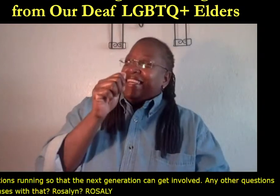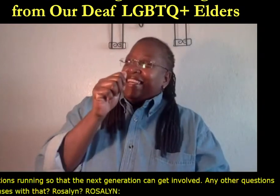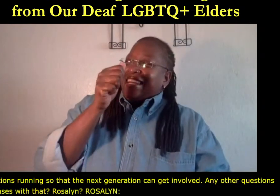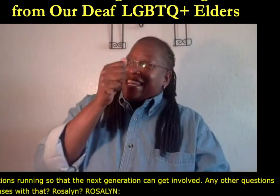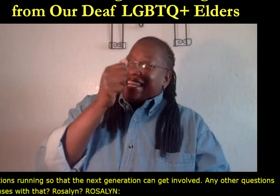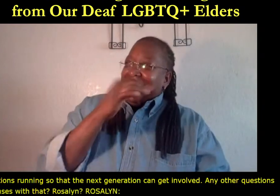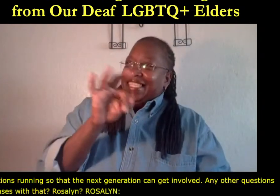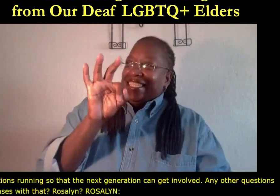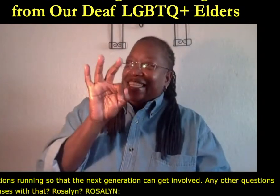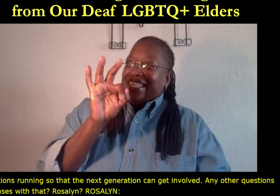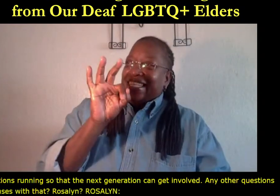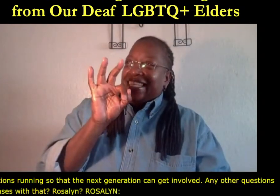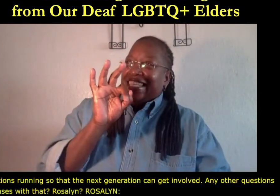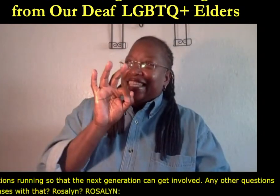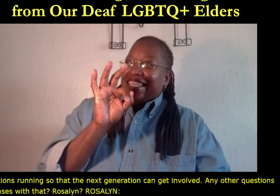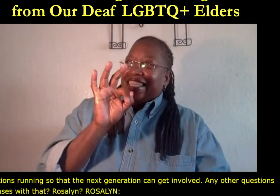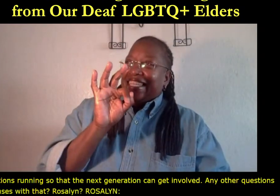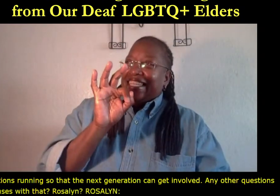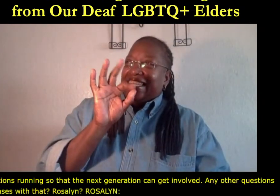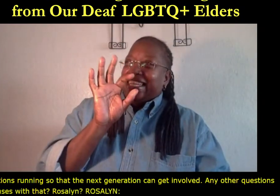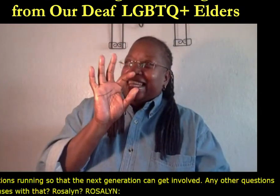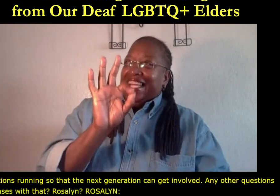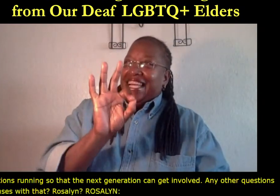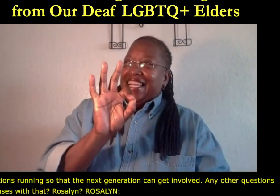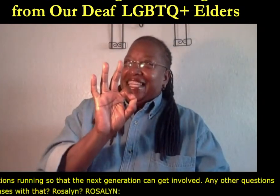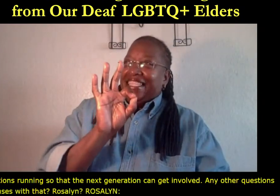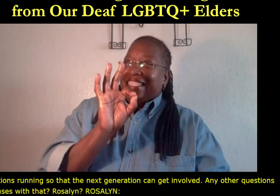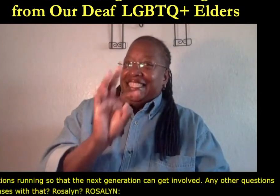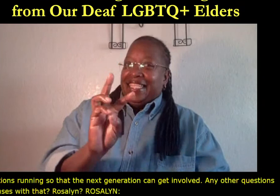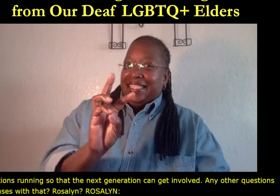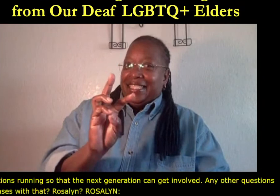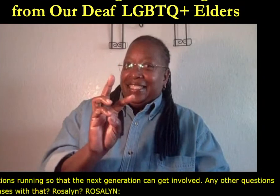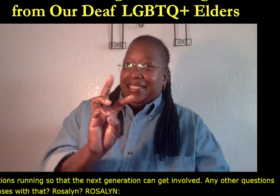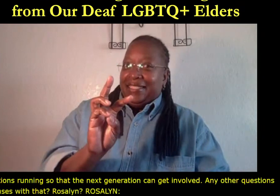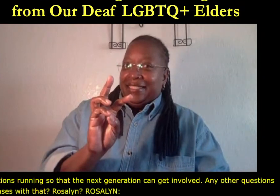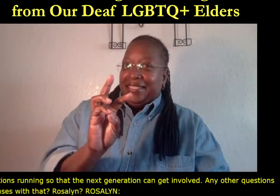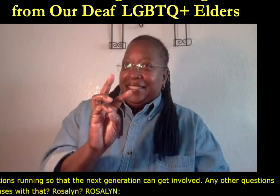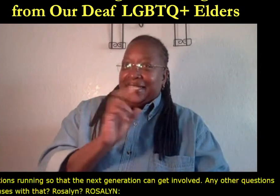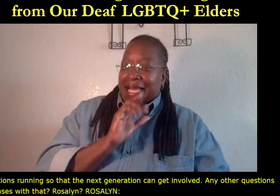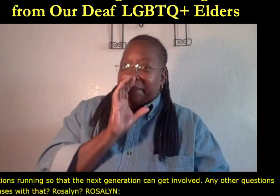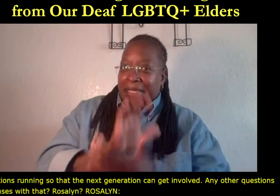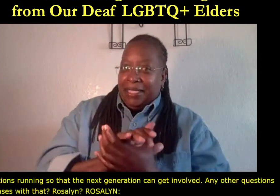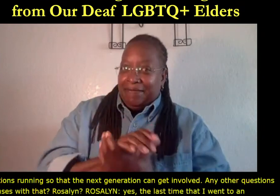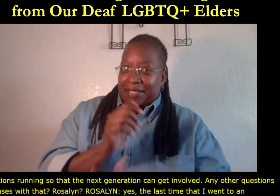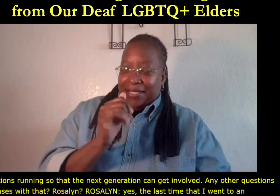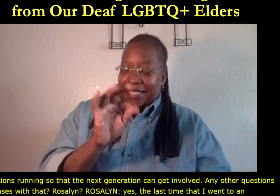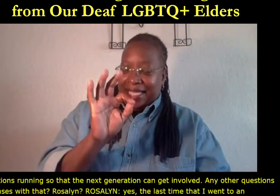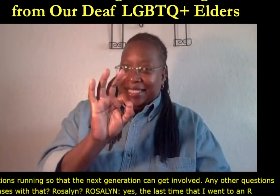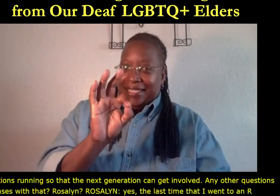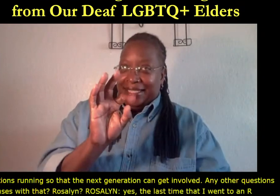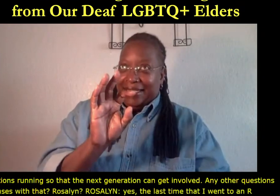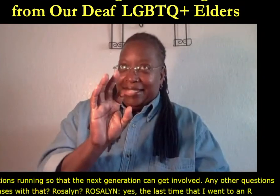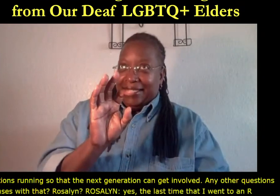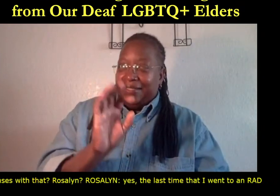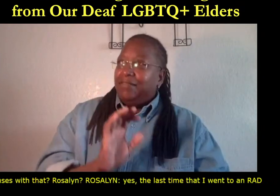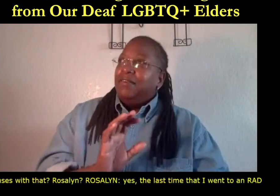event was 1996 i think it was 1996